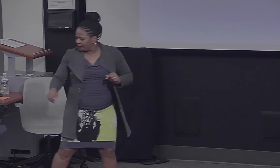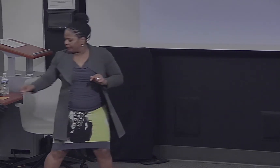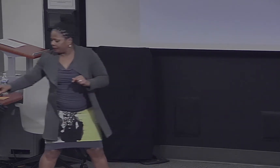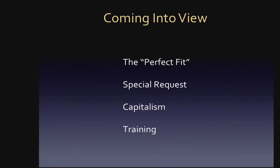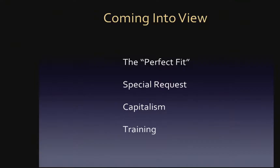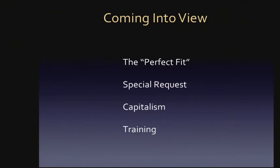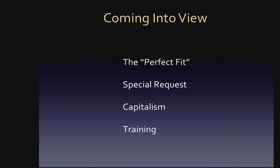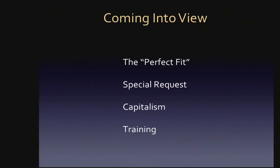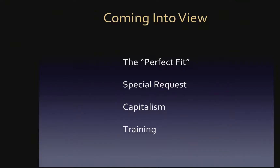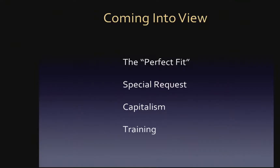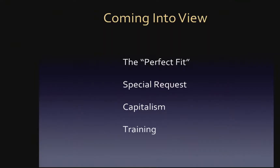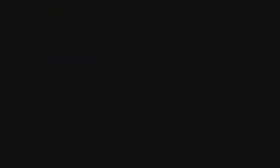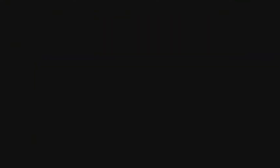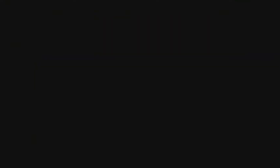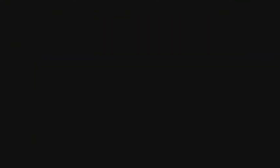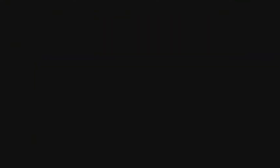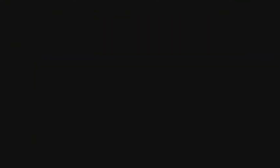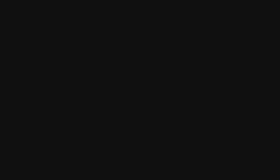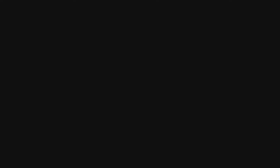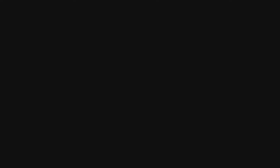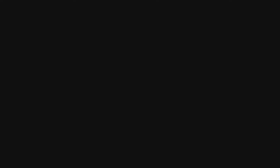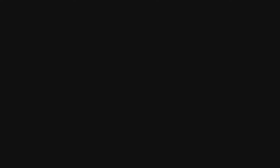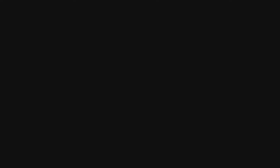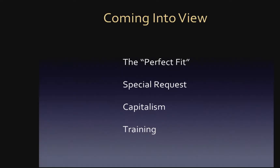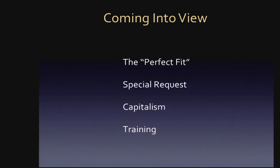assignment of an interpreter to a request?